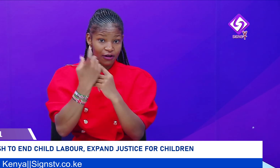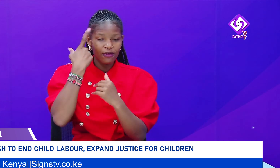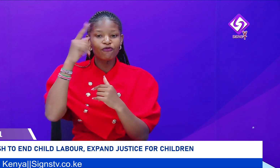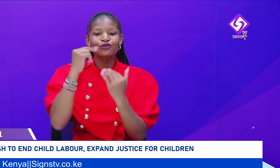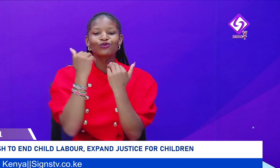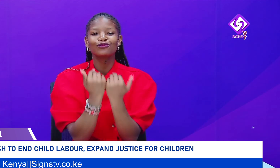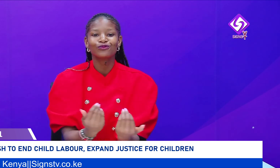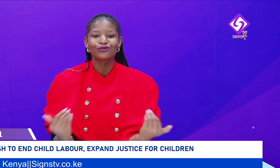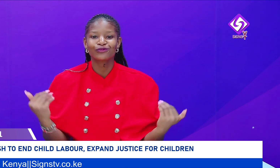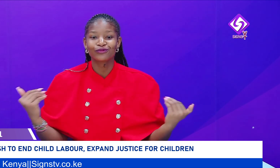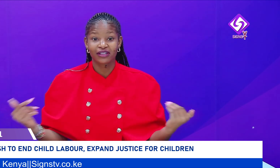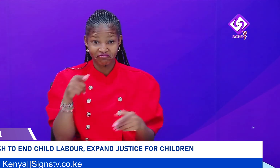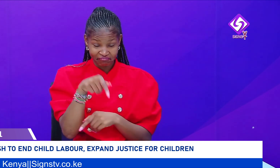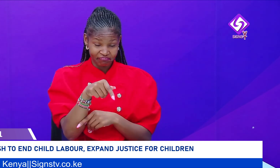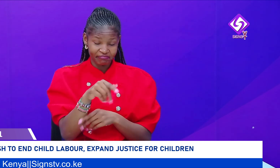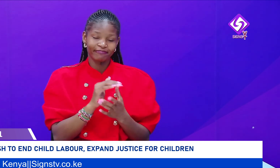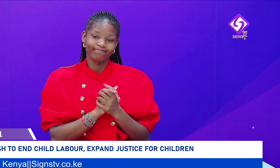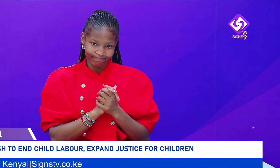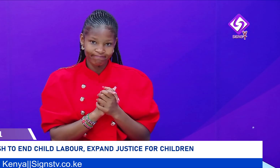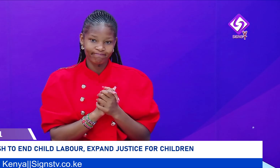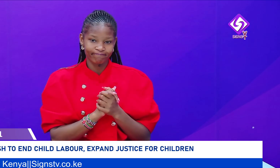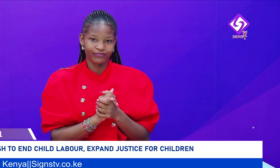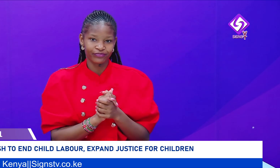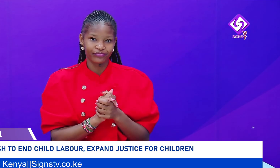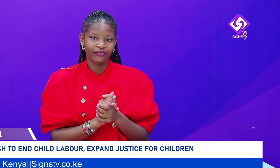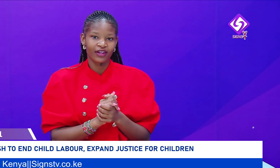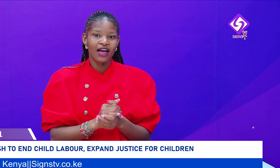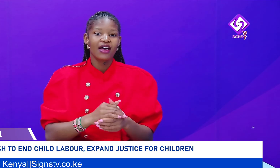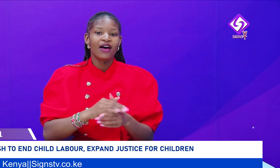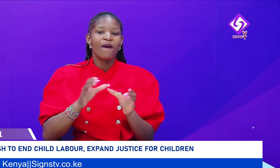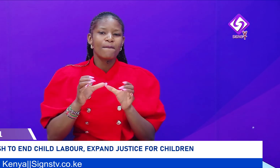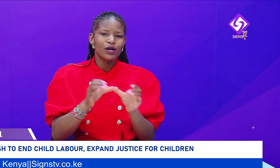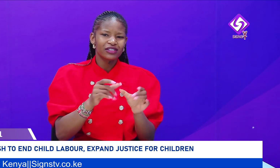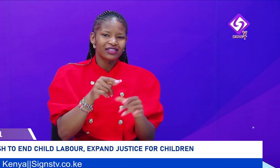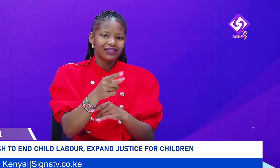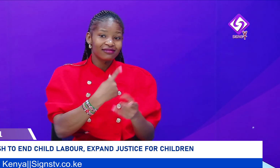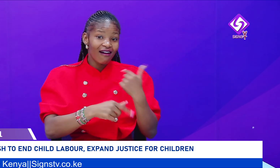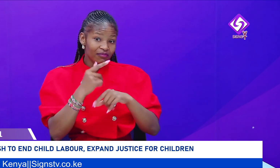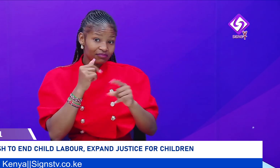more just and protective environment for children.